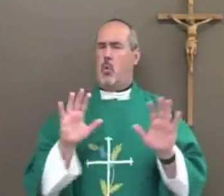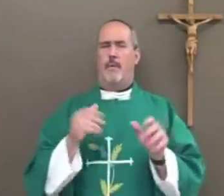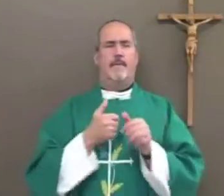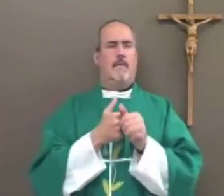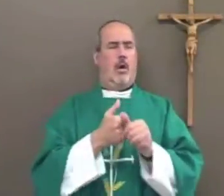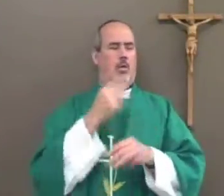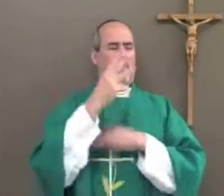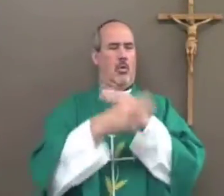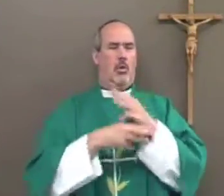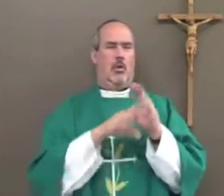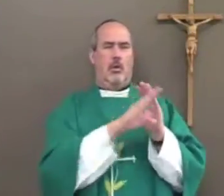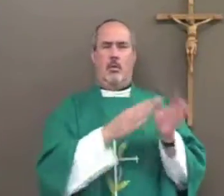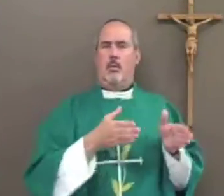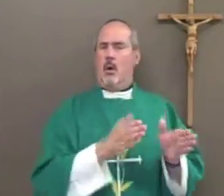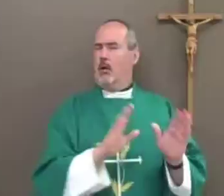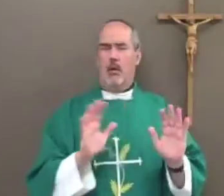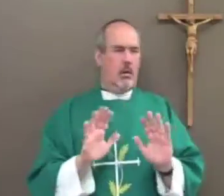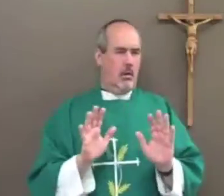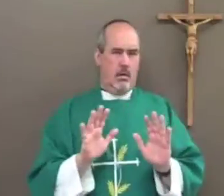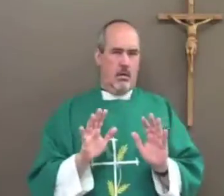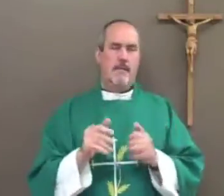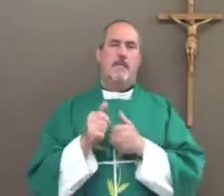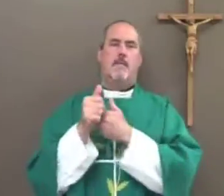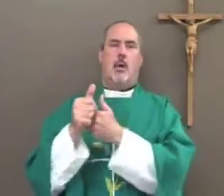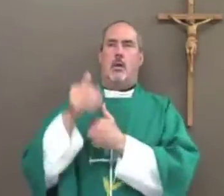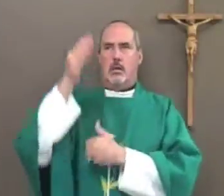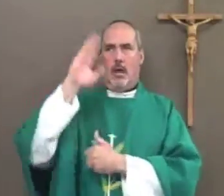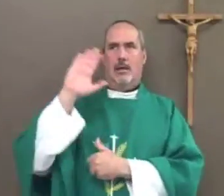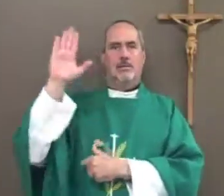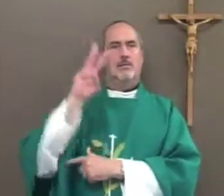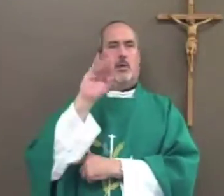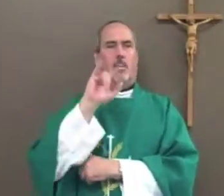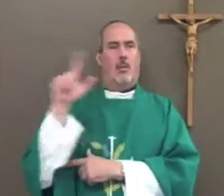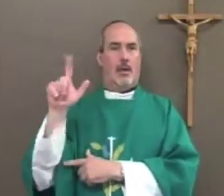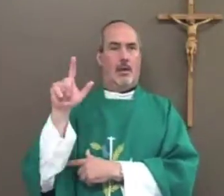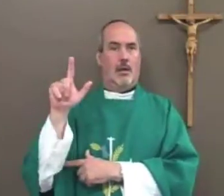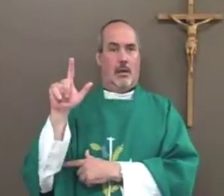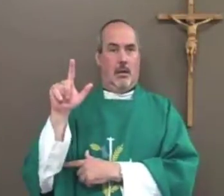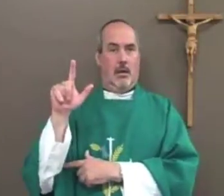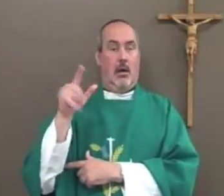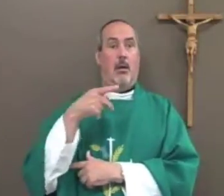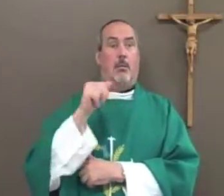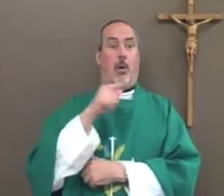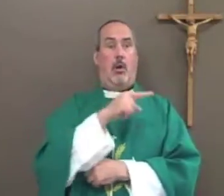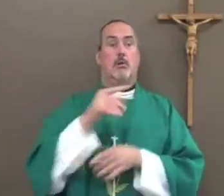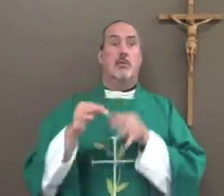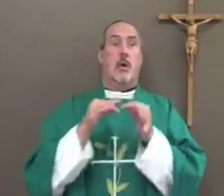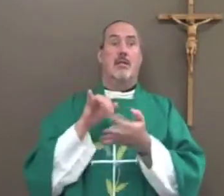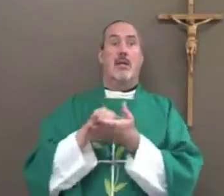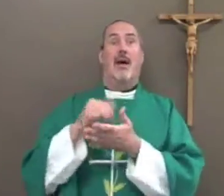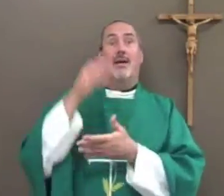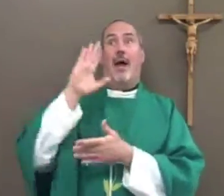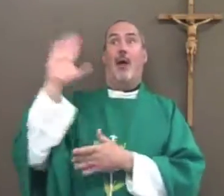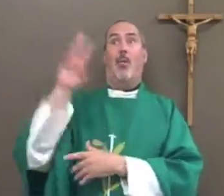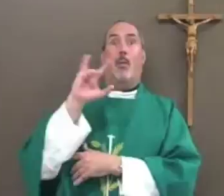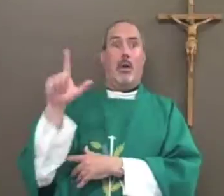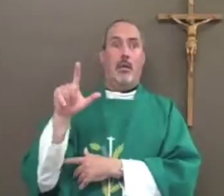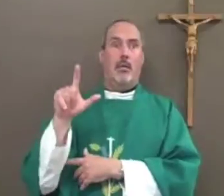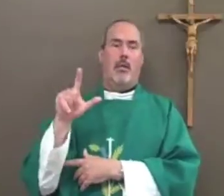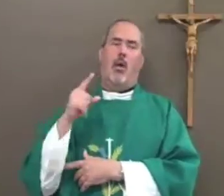Paul tells us not to follow worldly ways, but to follow God's ways or the will of God,